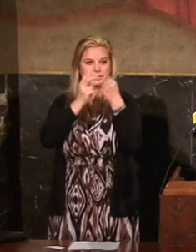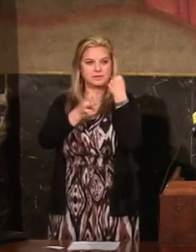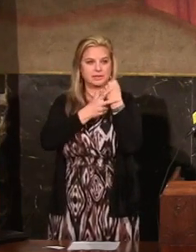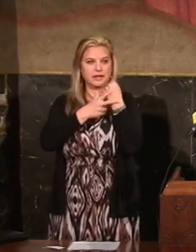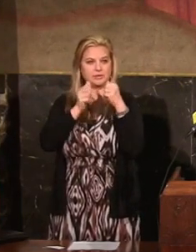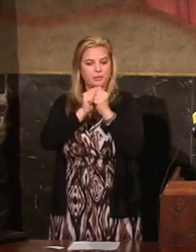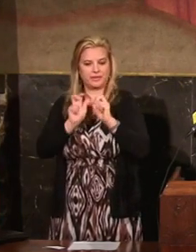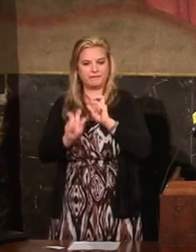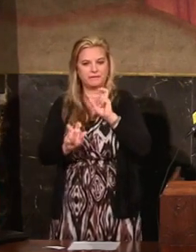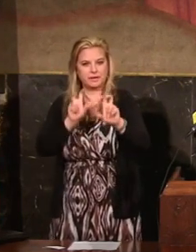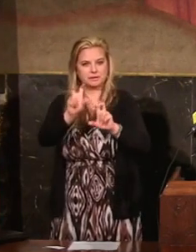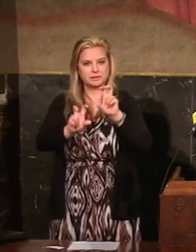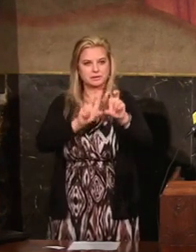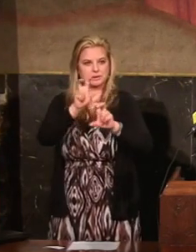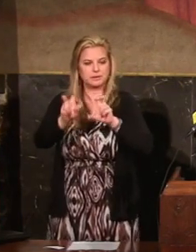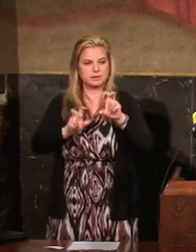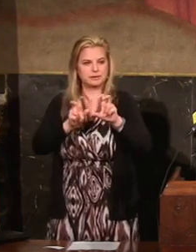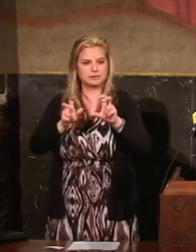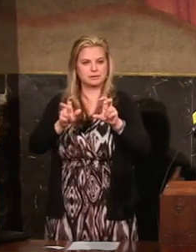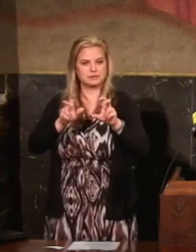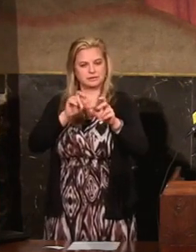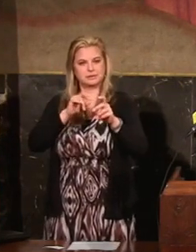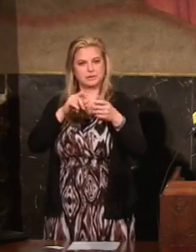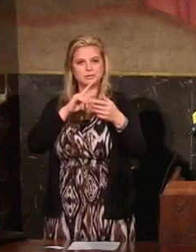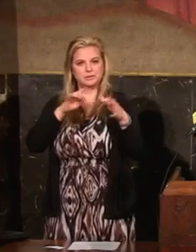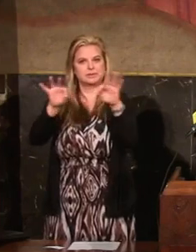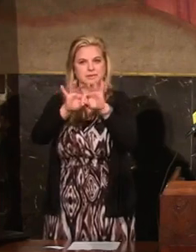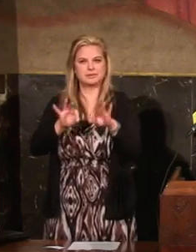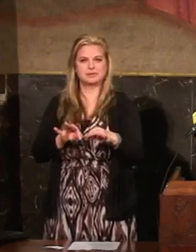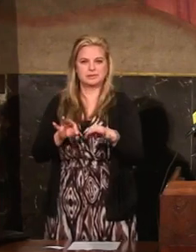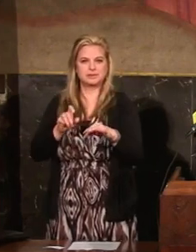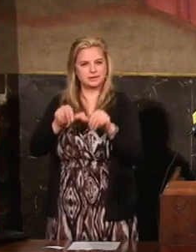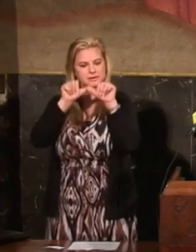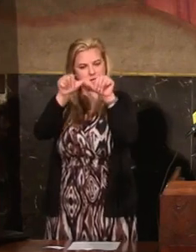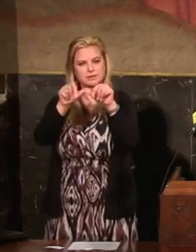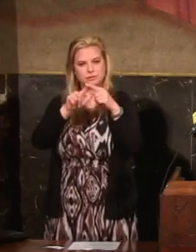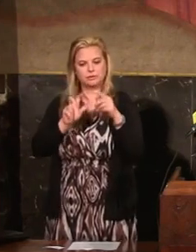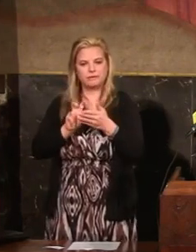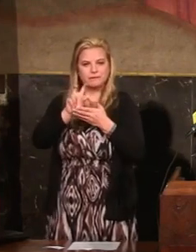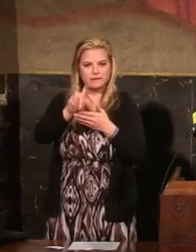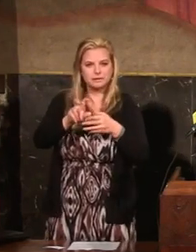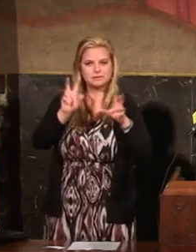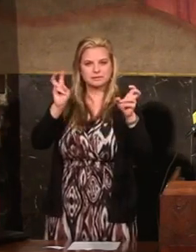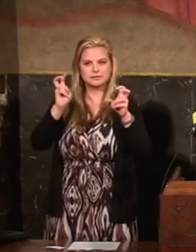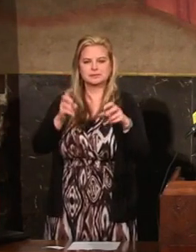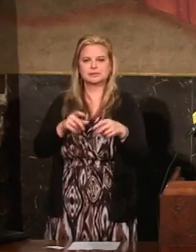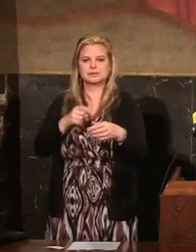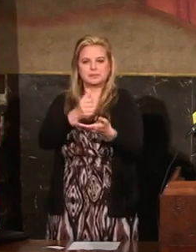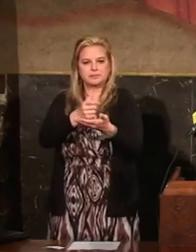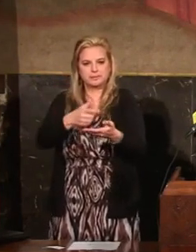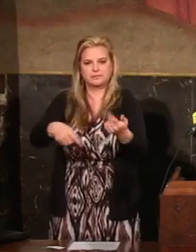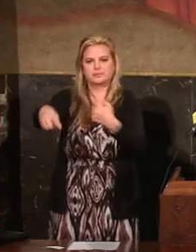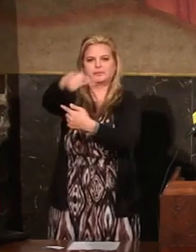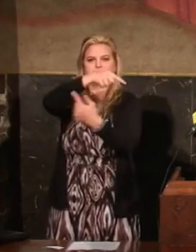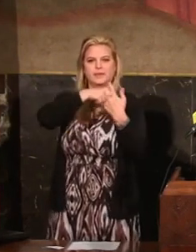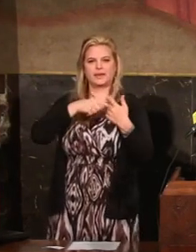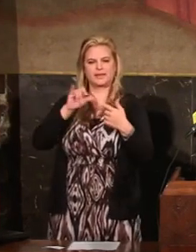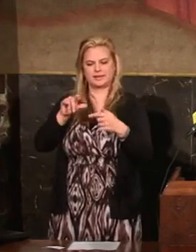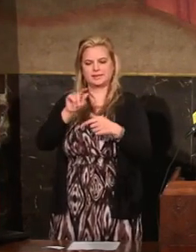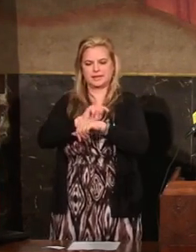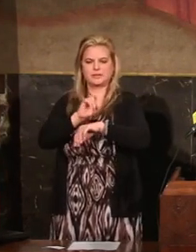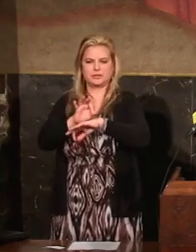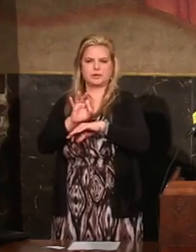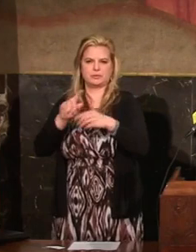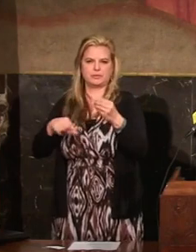investments. Those investments are paying off, and we need to continue to invest, and that's what the task force is about. And obviously, we